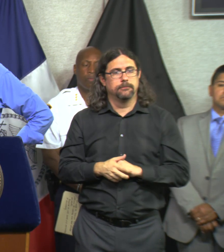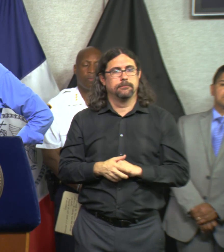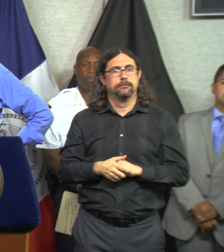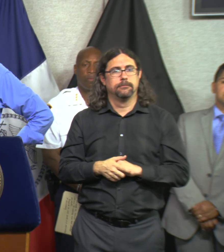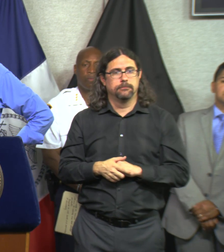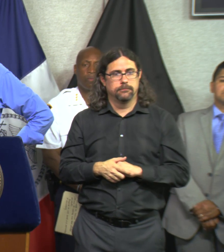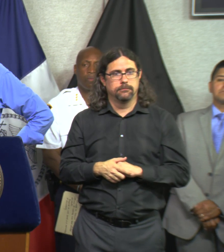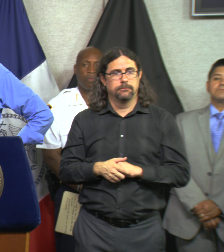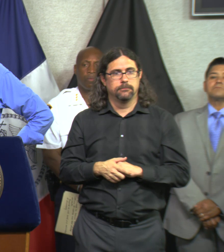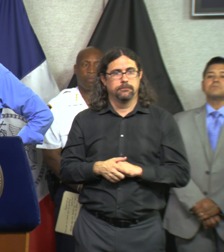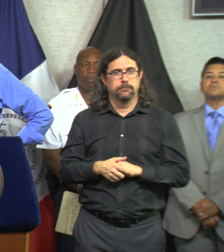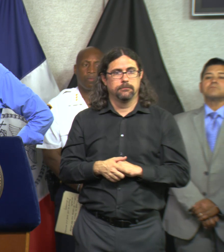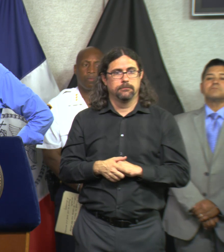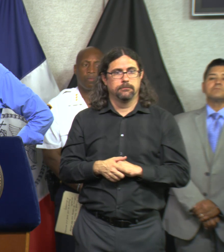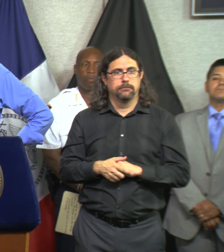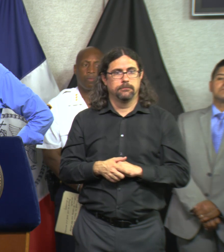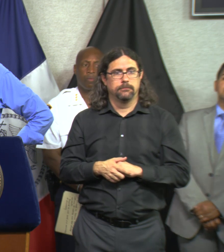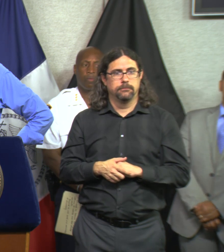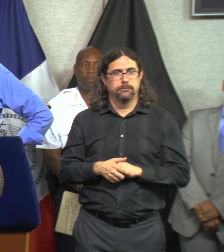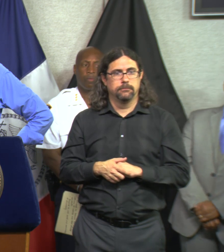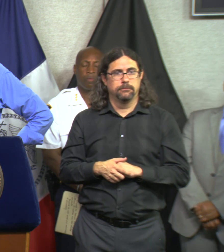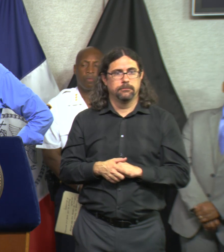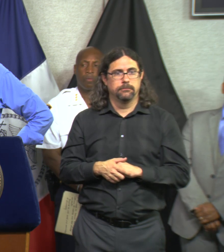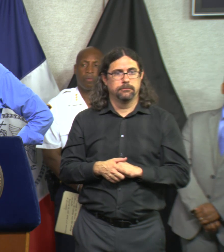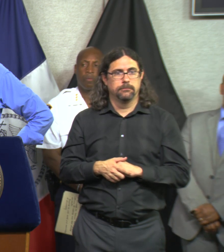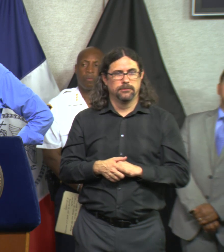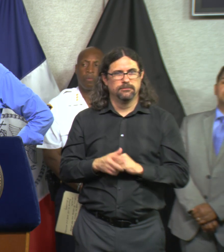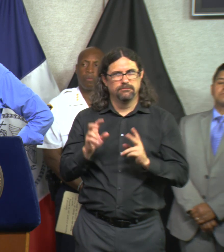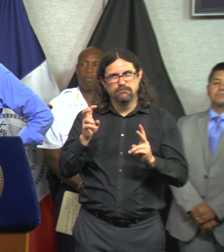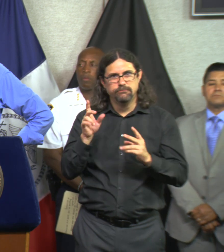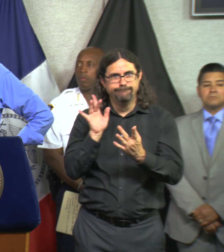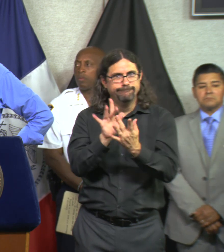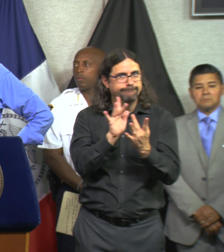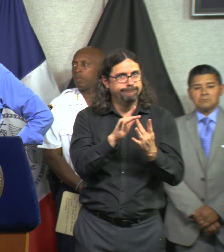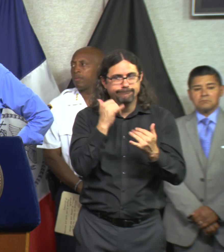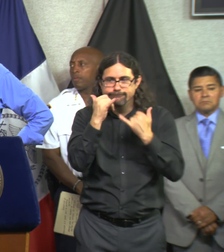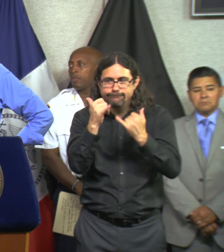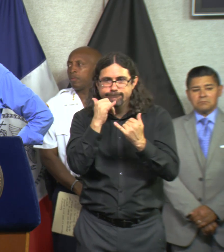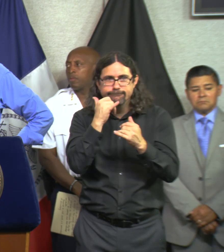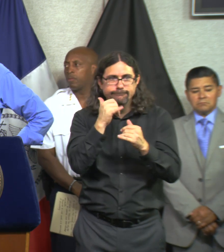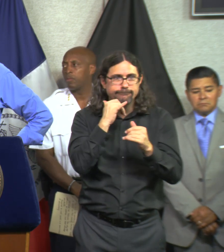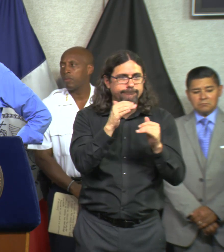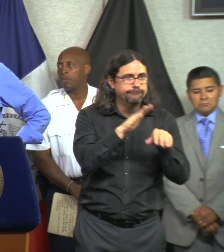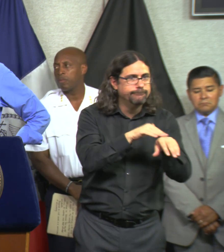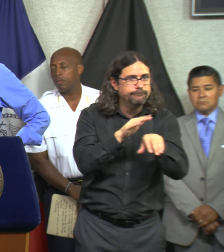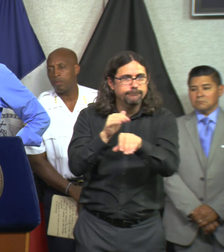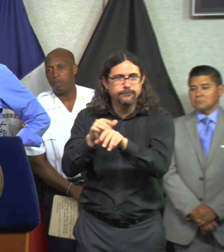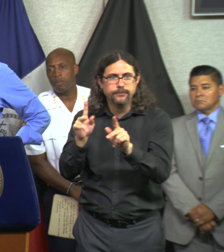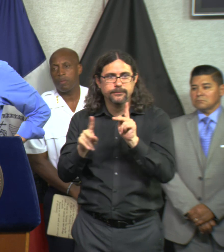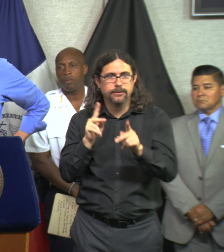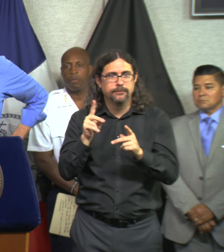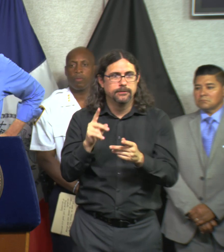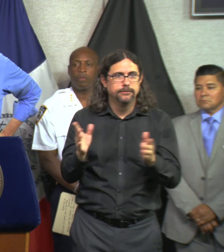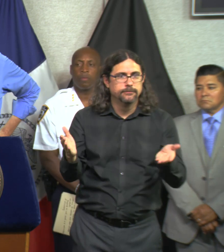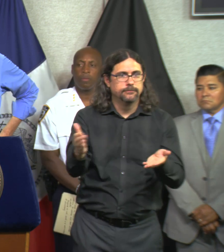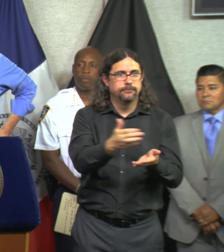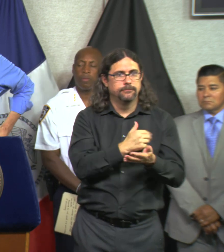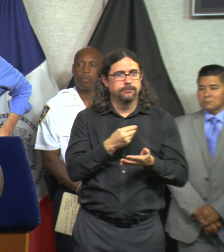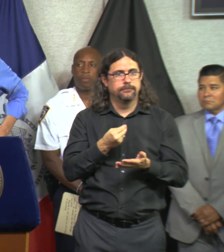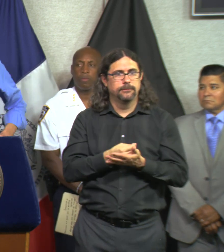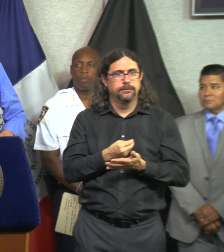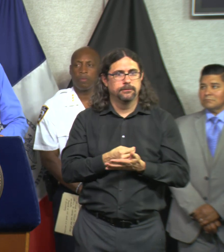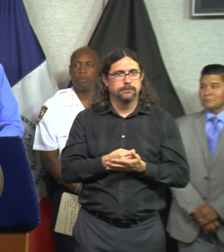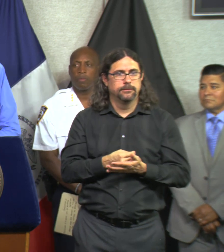you were raising funds and calling people, presumably you were talking about... Again, if you want, I